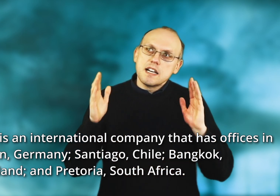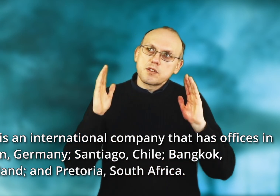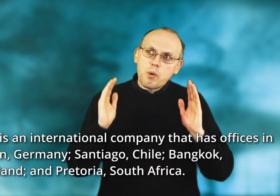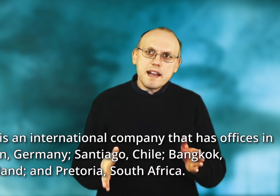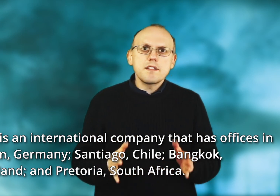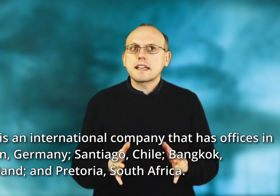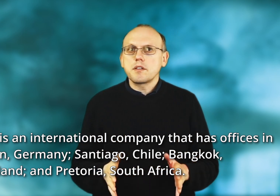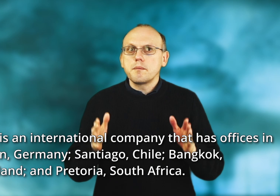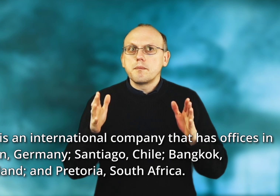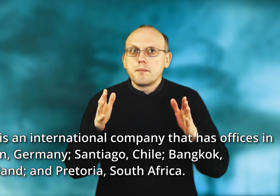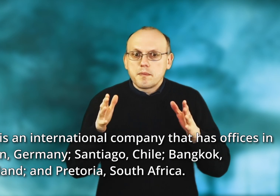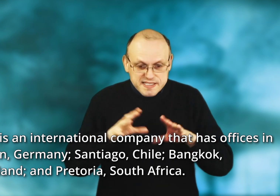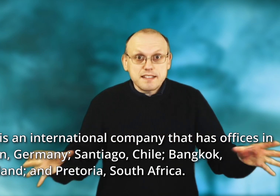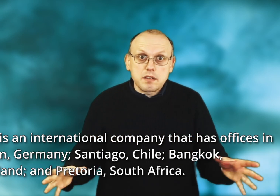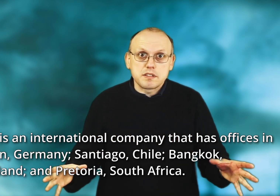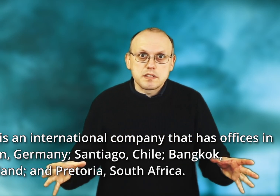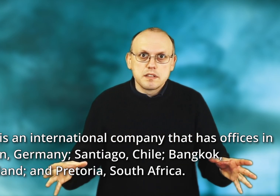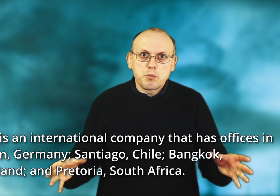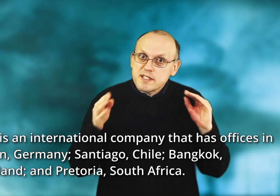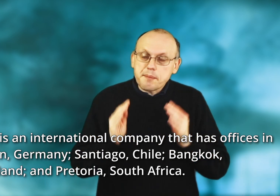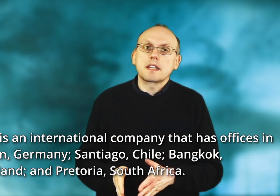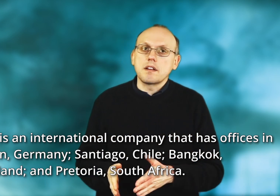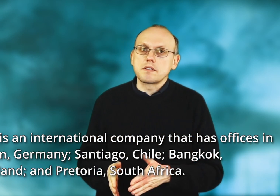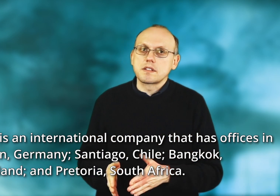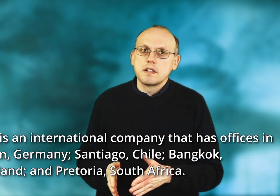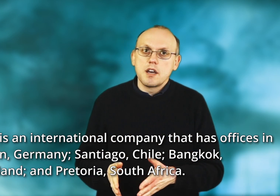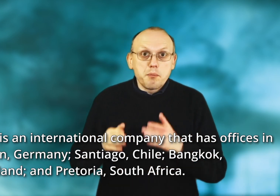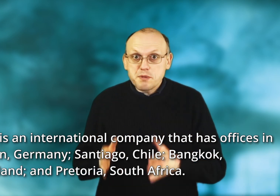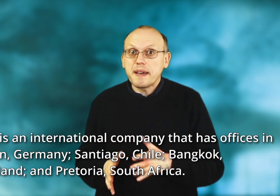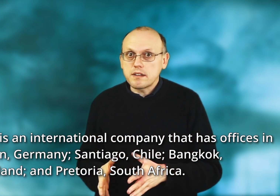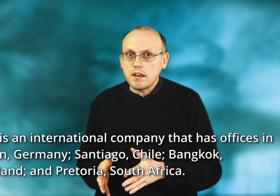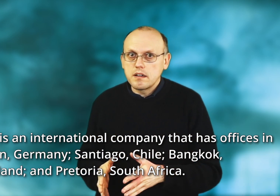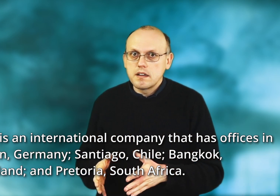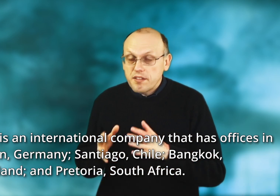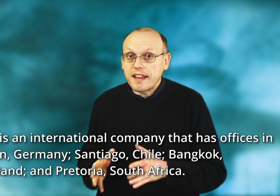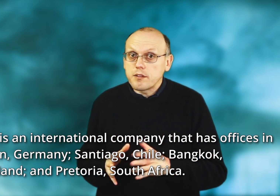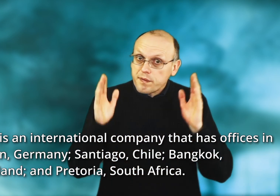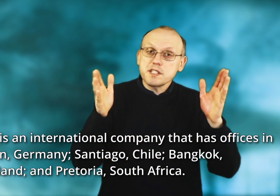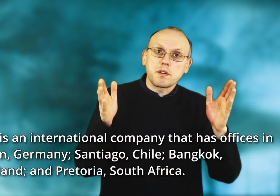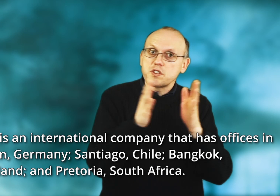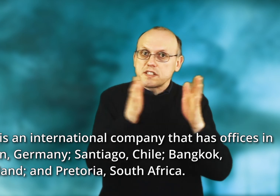why is the second sentence with the semicolons much better than the first one with just